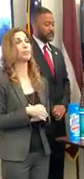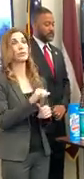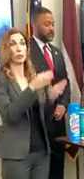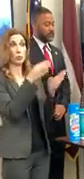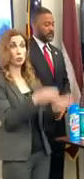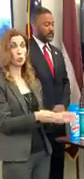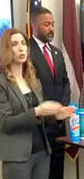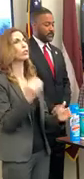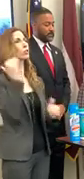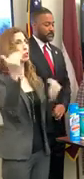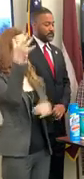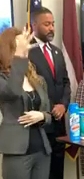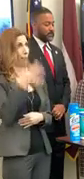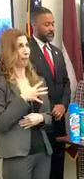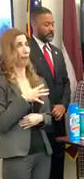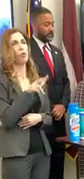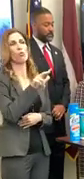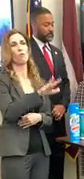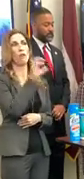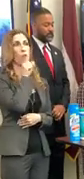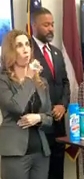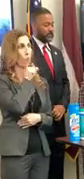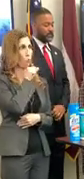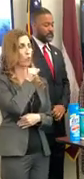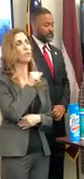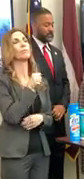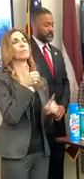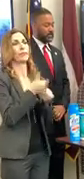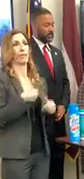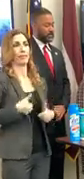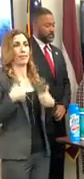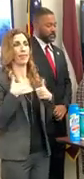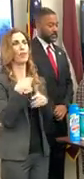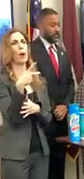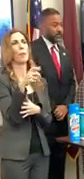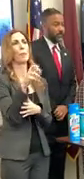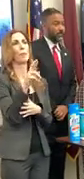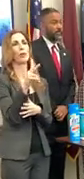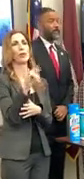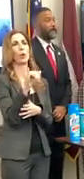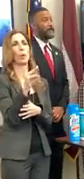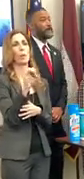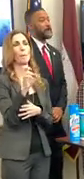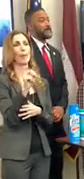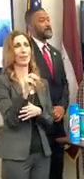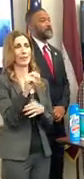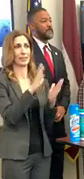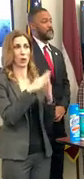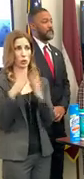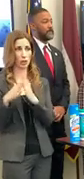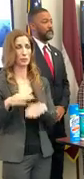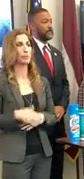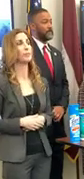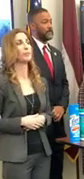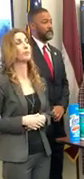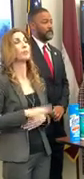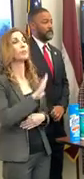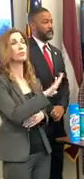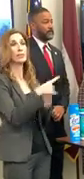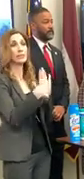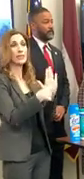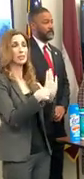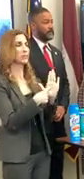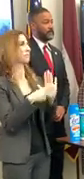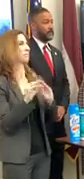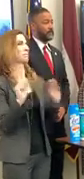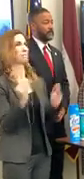adult male, 35 years old, who resides in Perkiomen Township. His symptoms do not